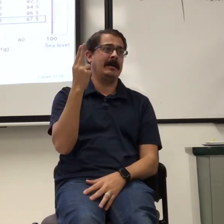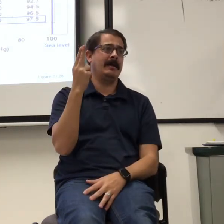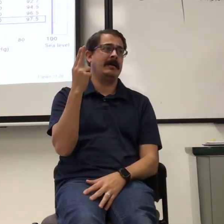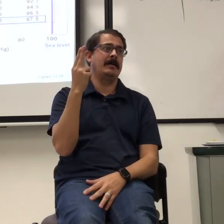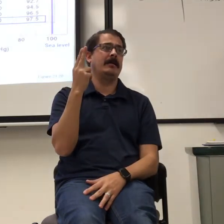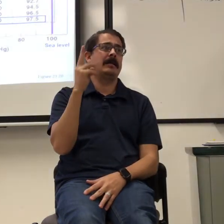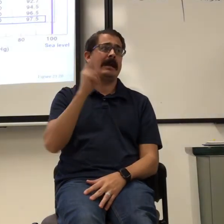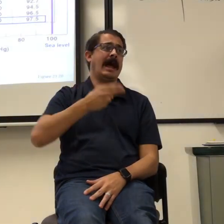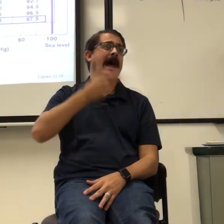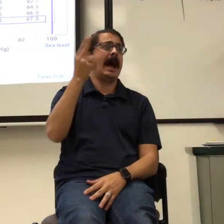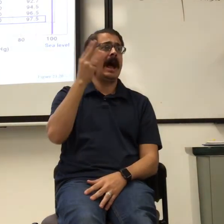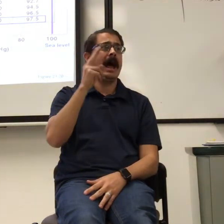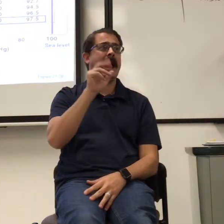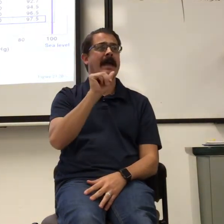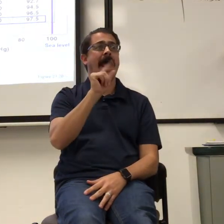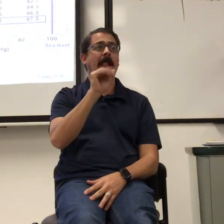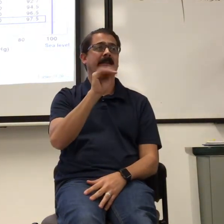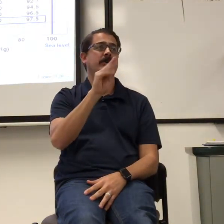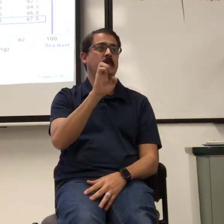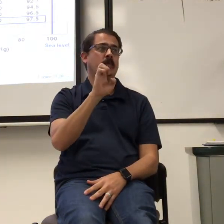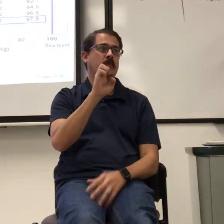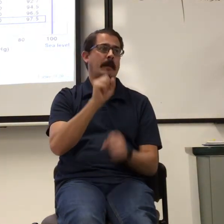or it's high altitude,